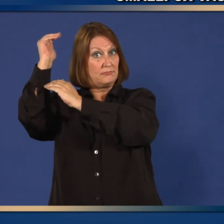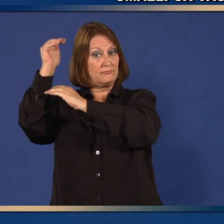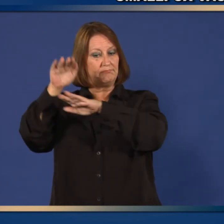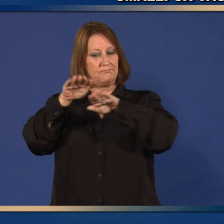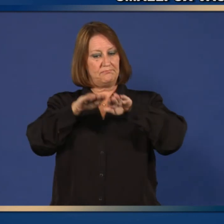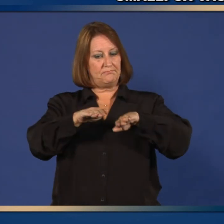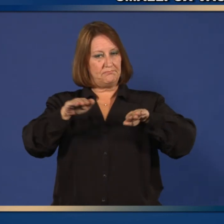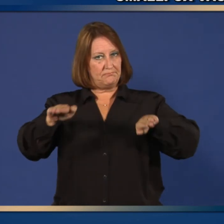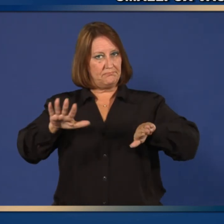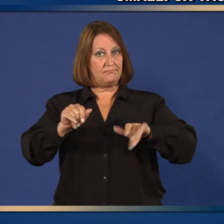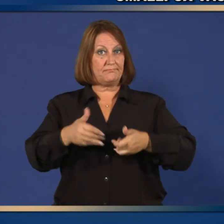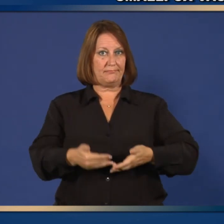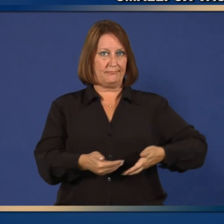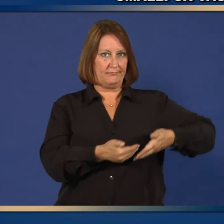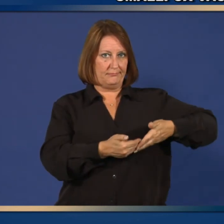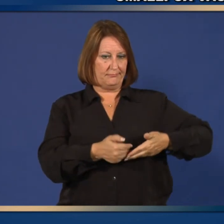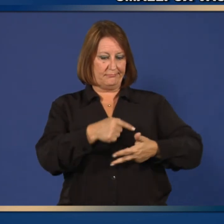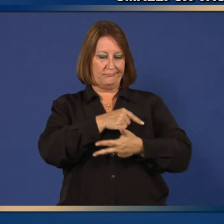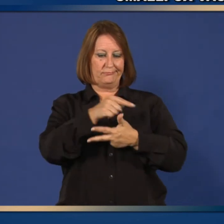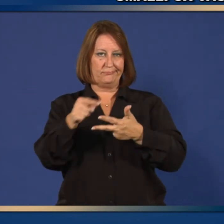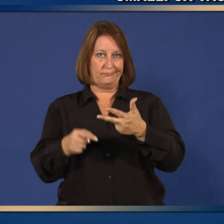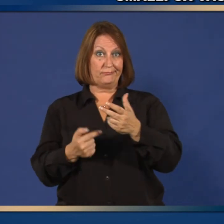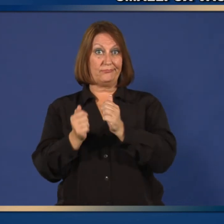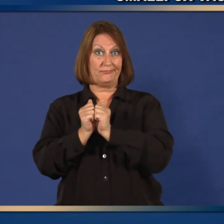and adults.